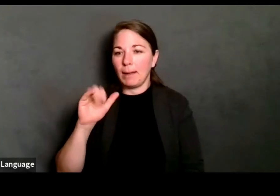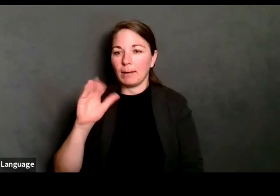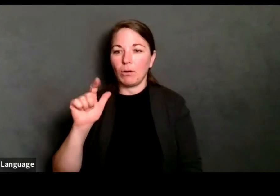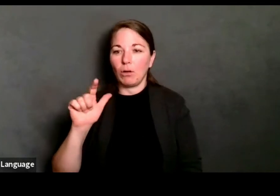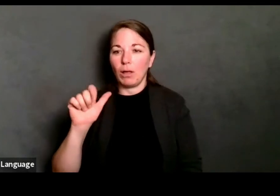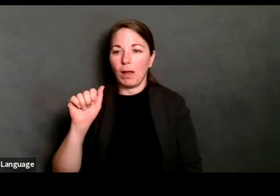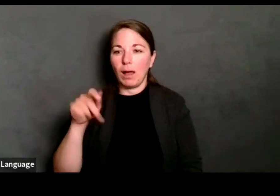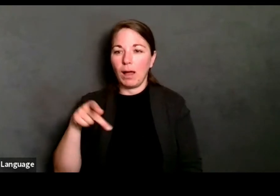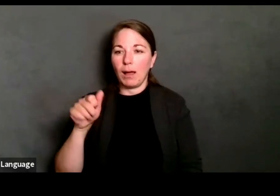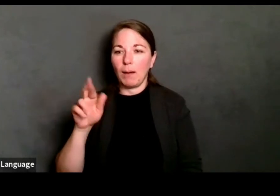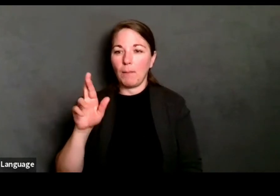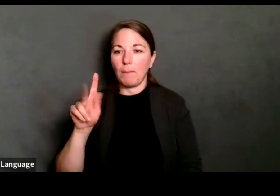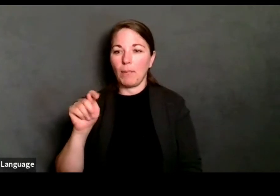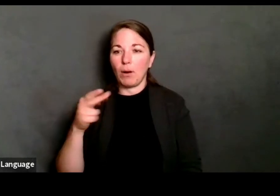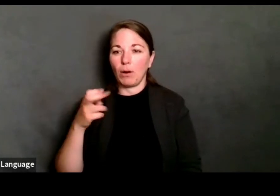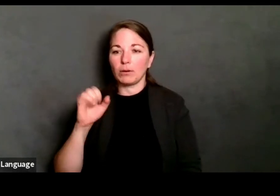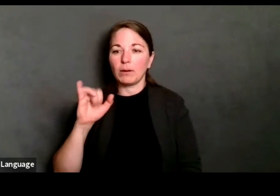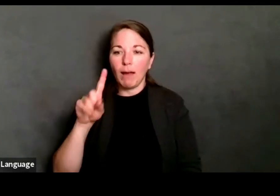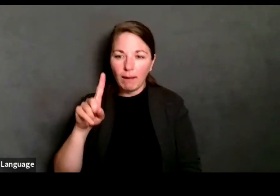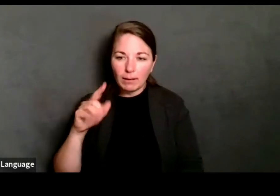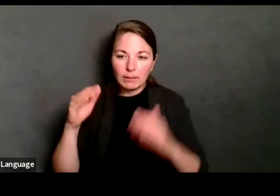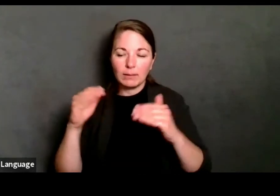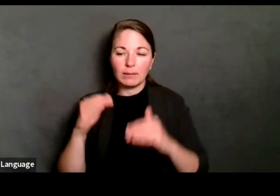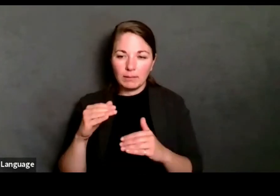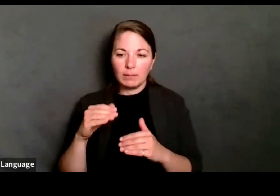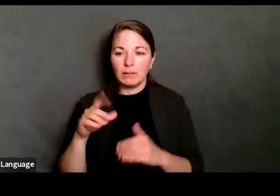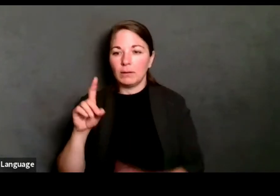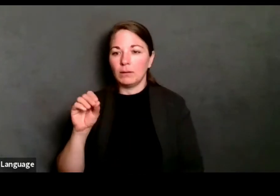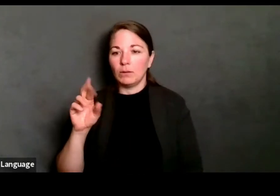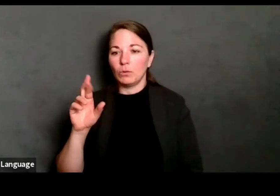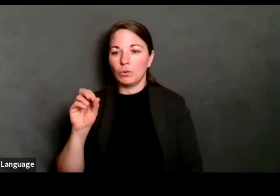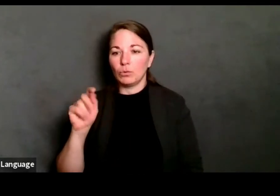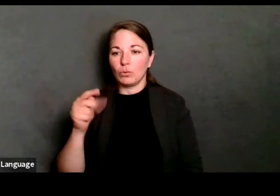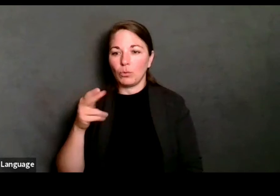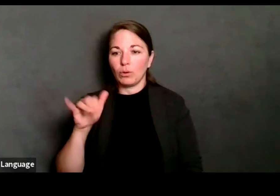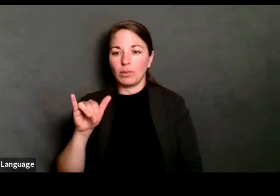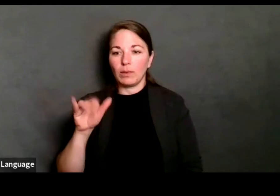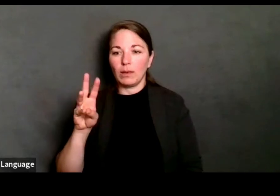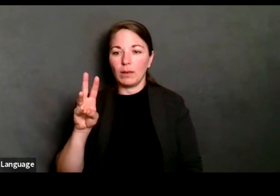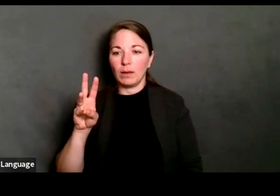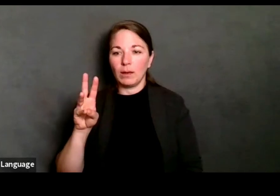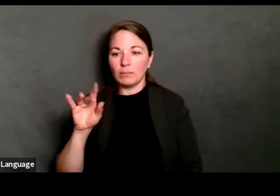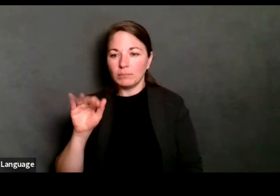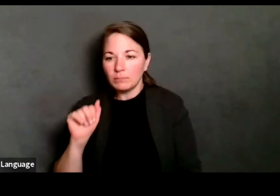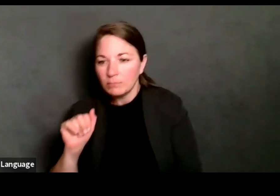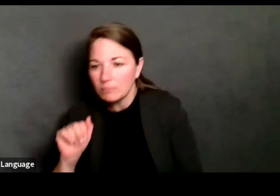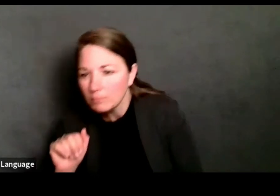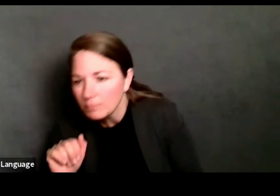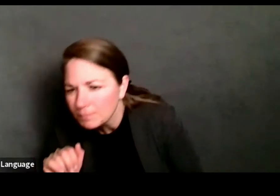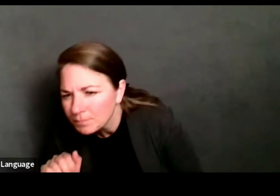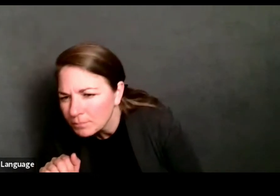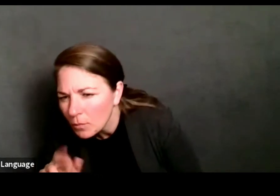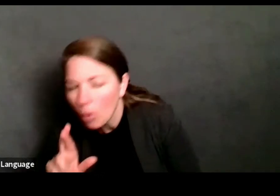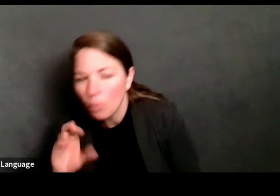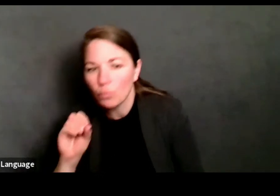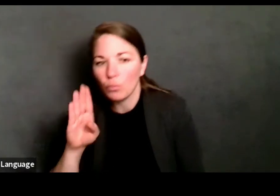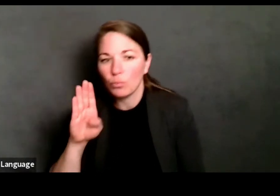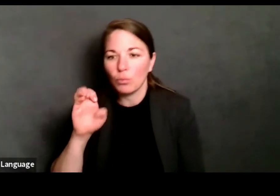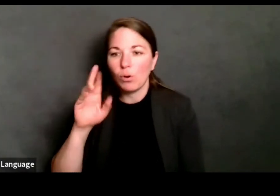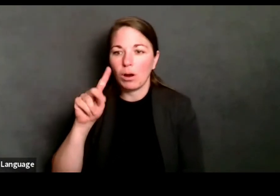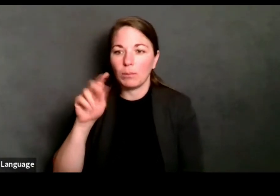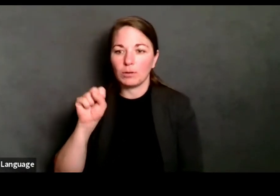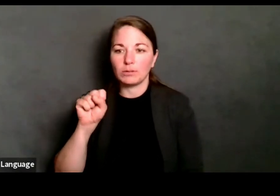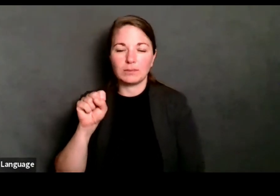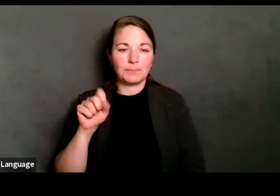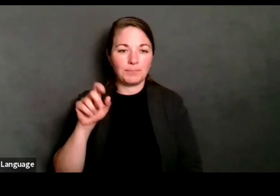Body, and Adam Cohen's Imbeciles. I basically consider these required reading. Knowing this history